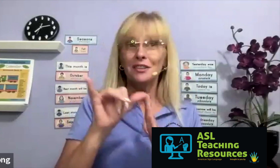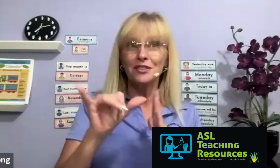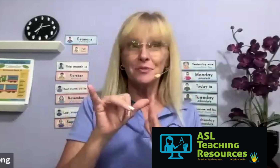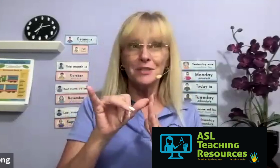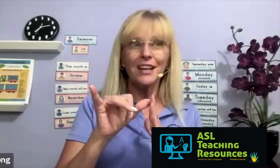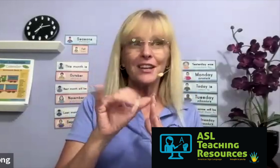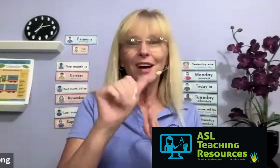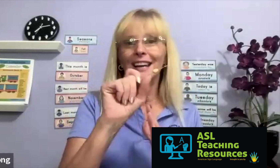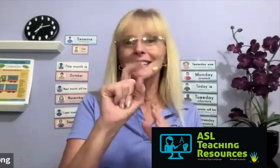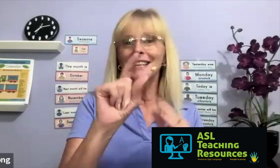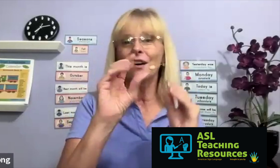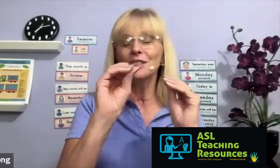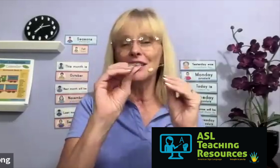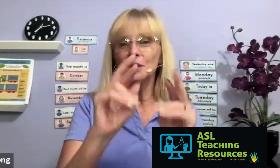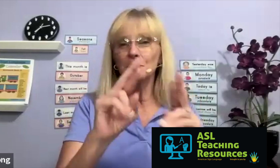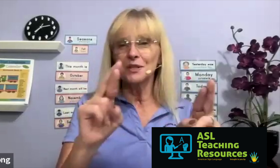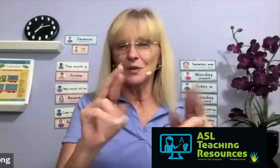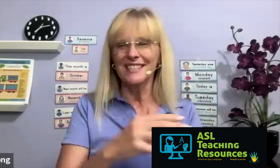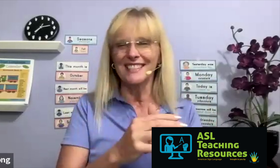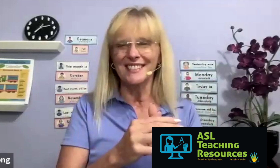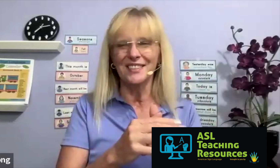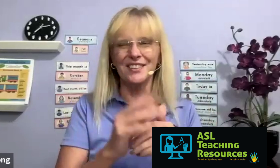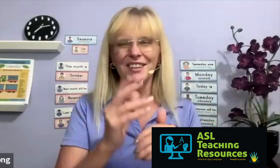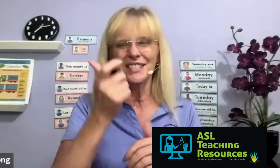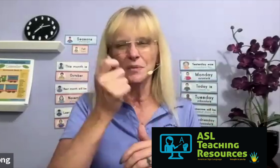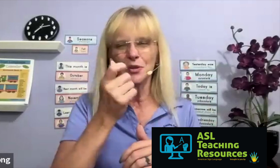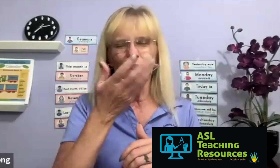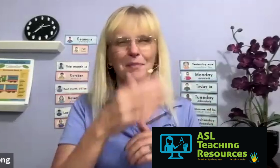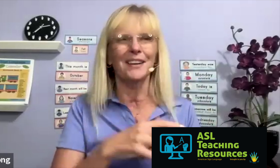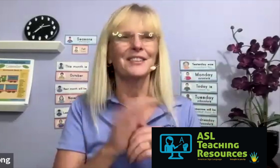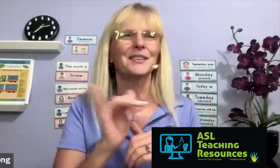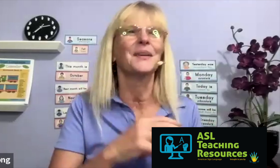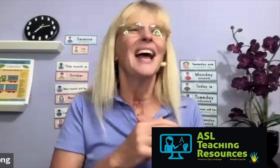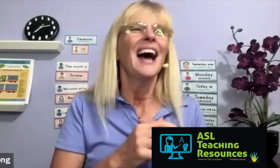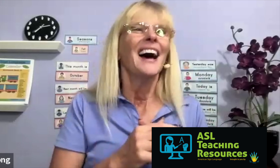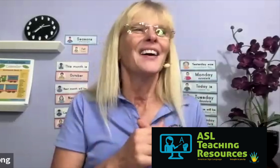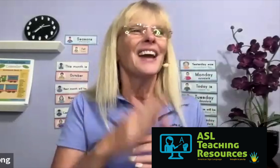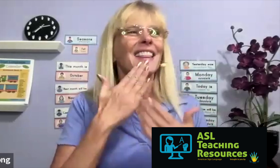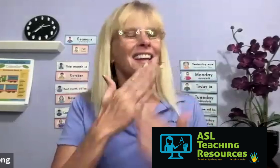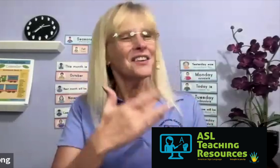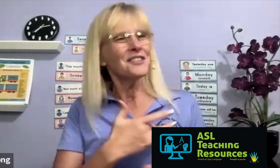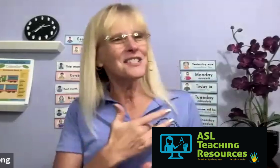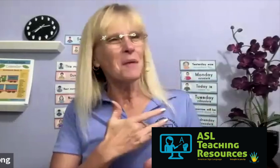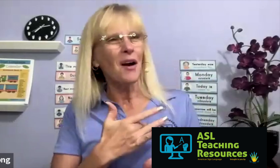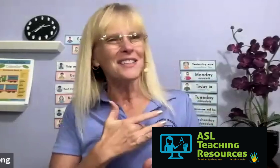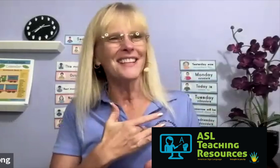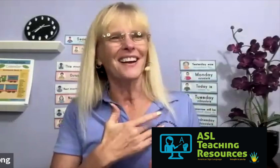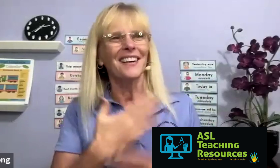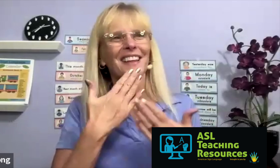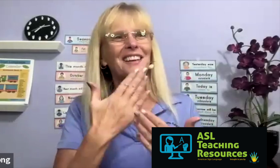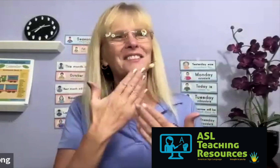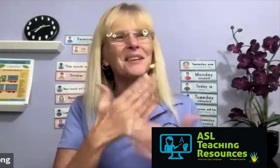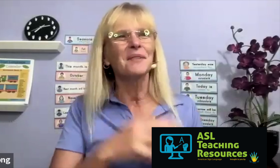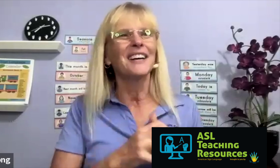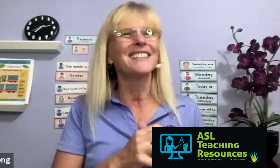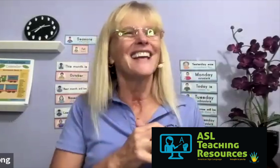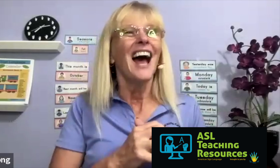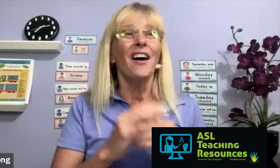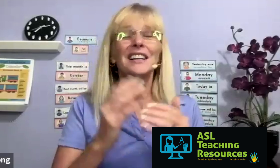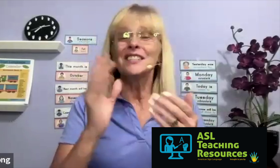YouTube channel, ASL Teaching Resources, so you can subscribe there too. Okay, thank you for some hearts there. Thank you so much. All right, so